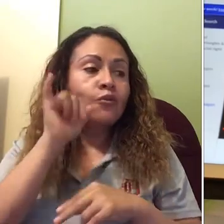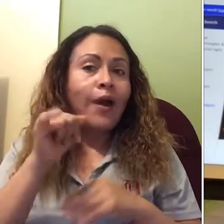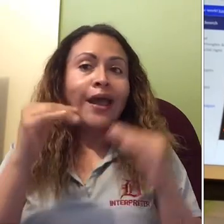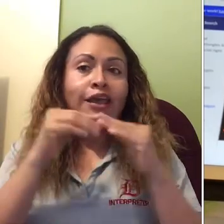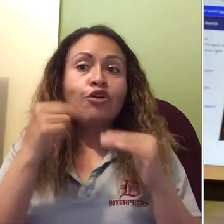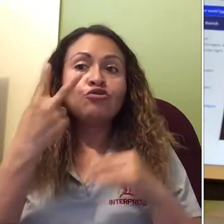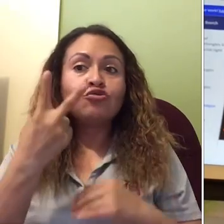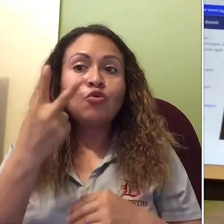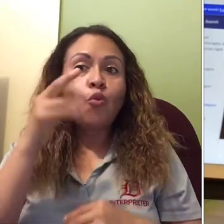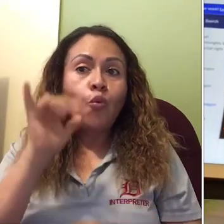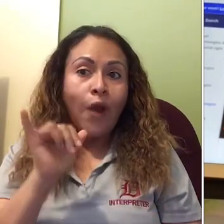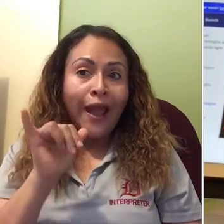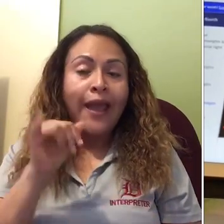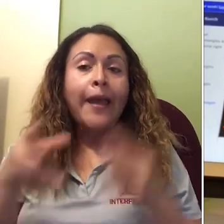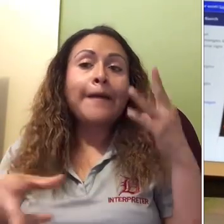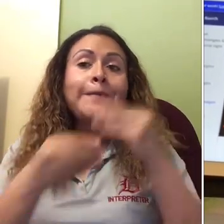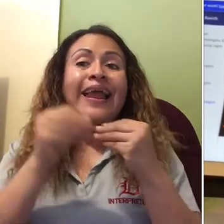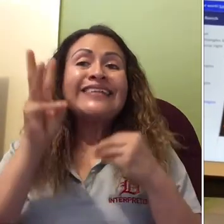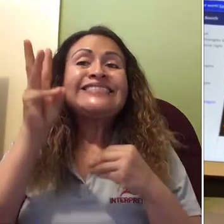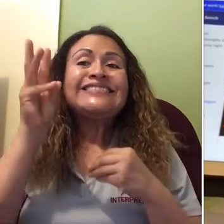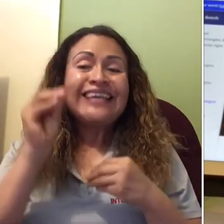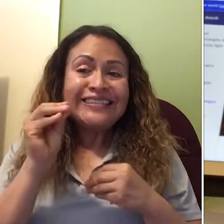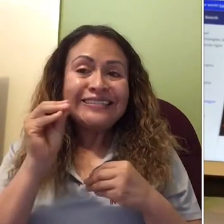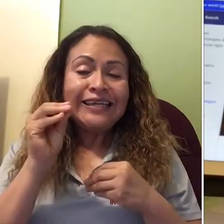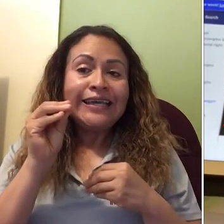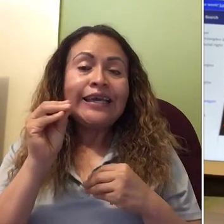2y, plus 60 degrees,